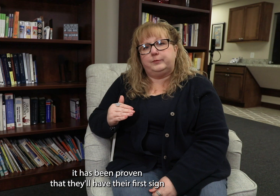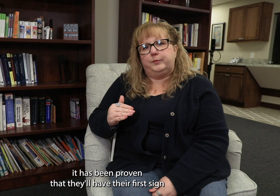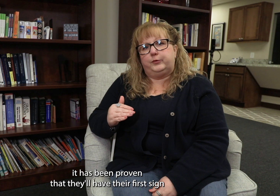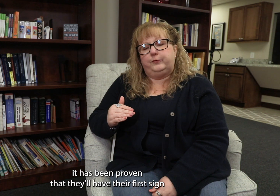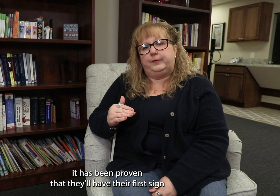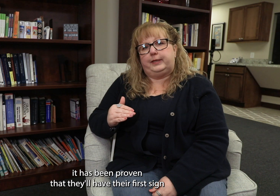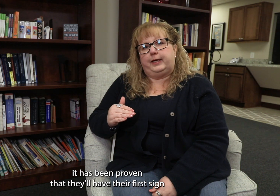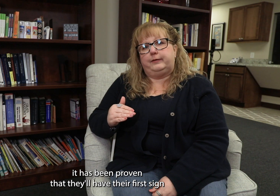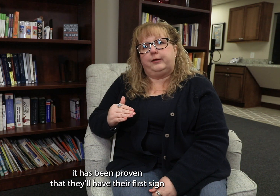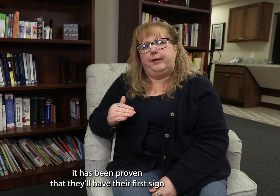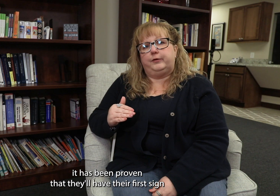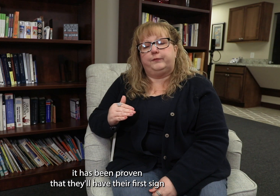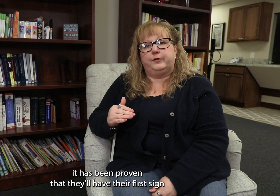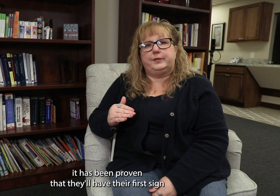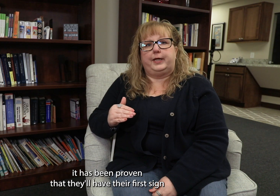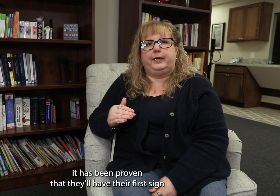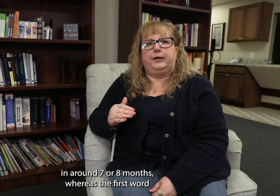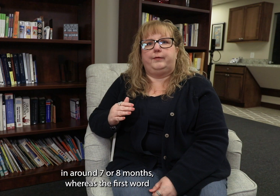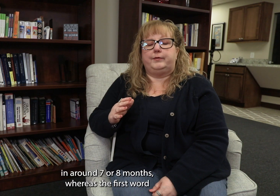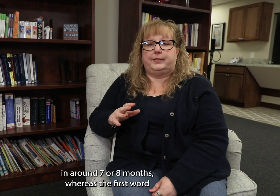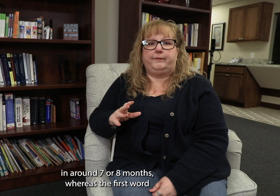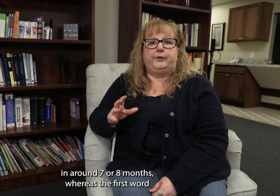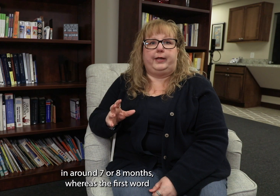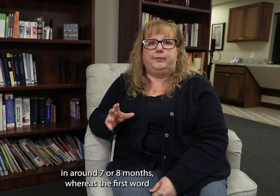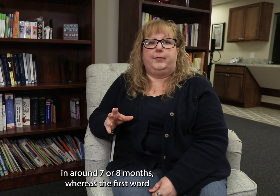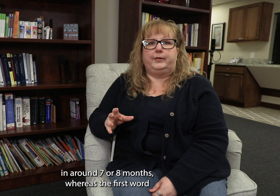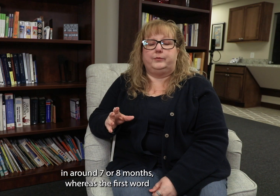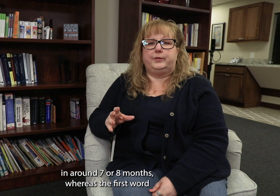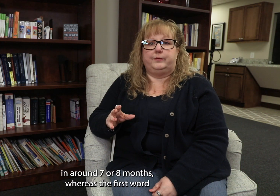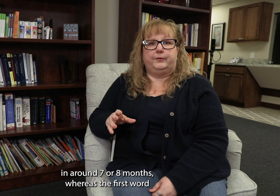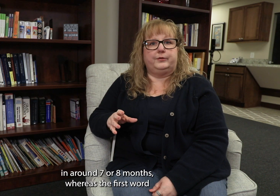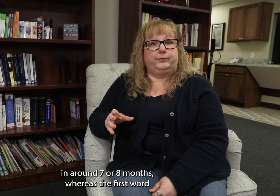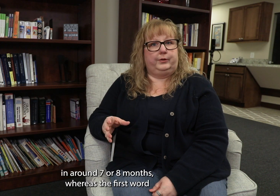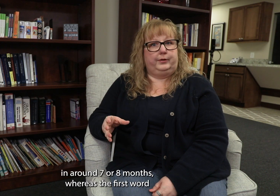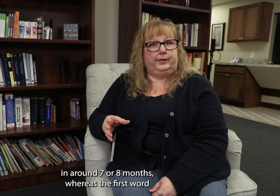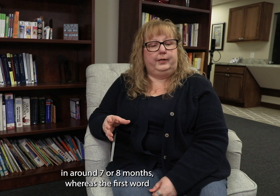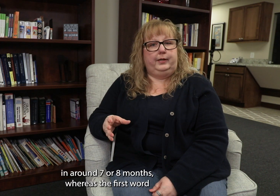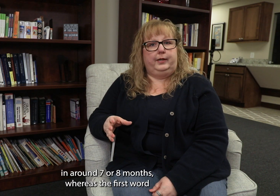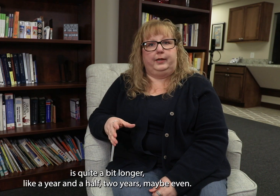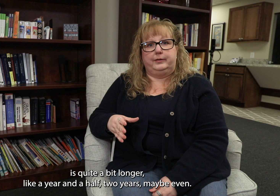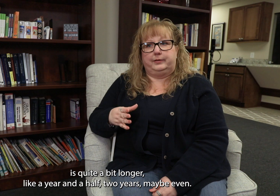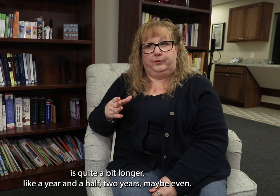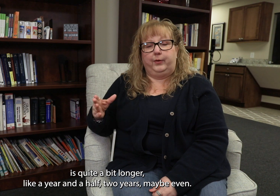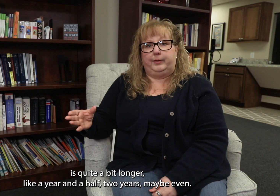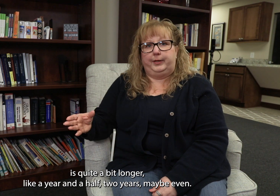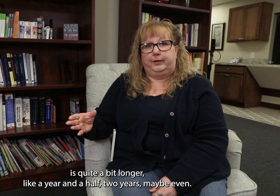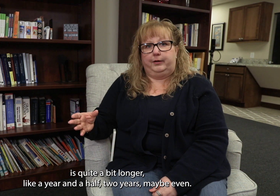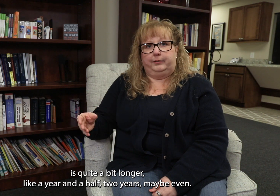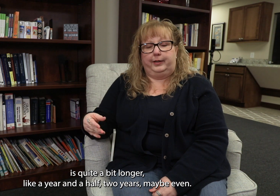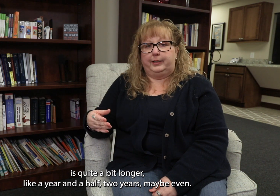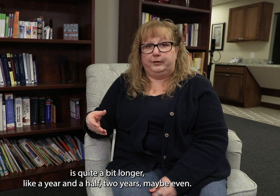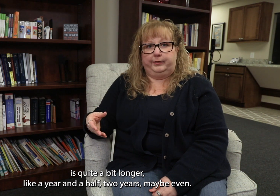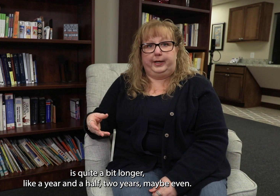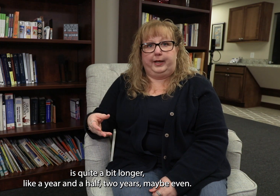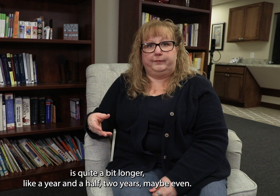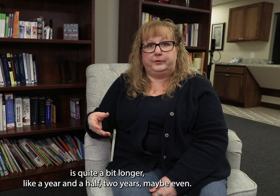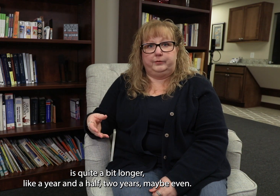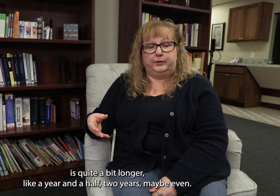been proven that they'll have their first sign at around 7 or 8 months, whereas the first word is quite a bit longer, like a year and a half, 2 years